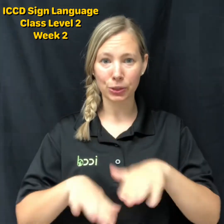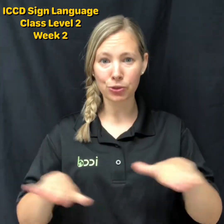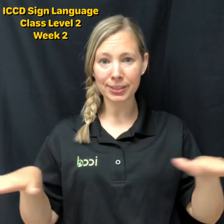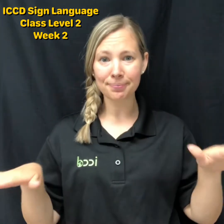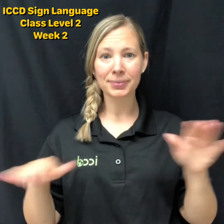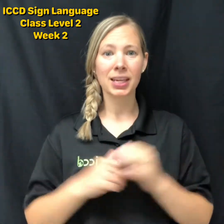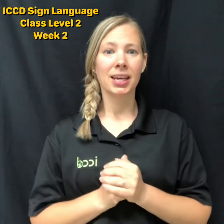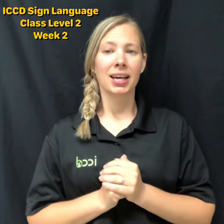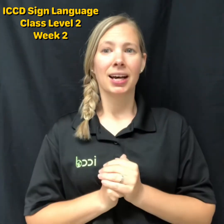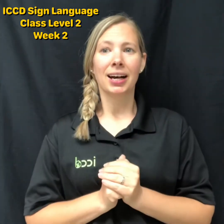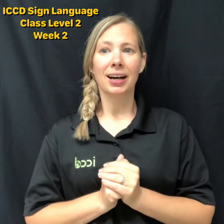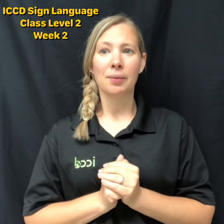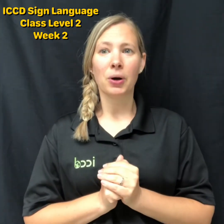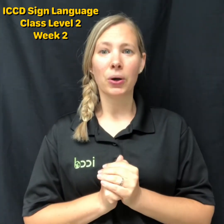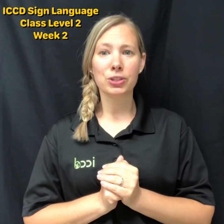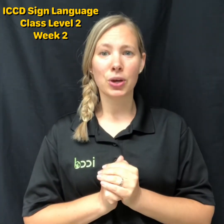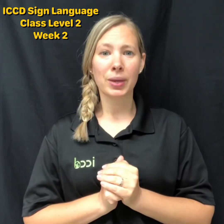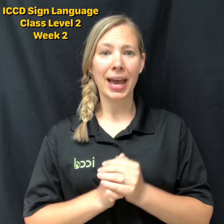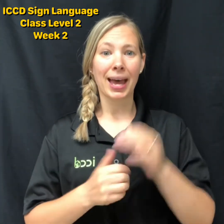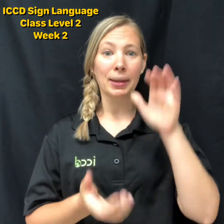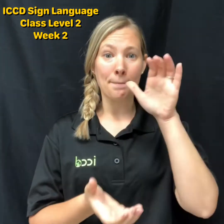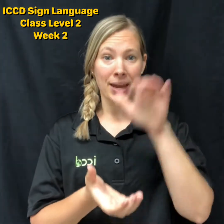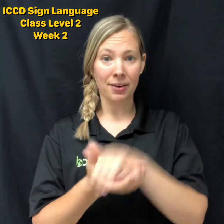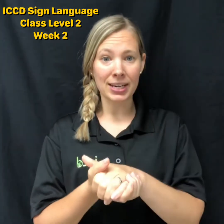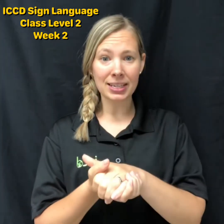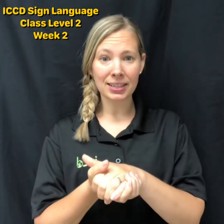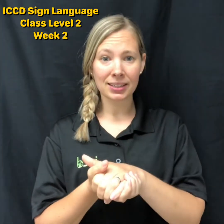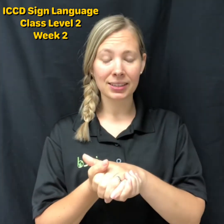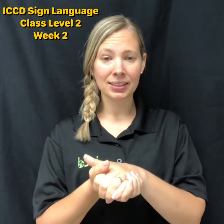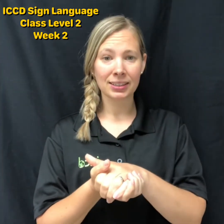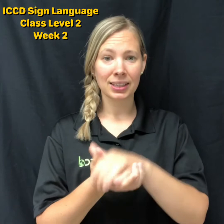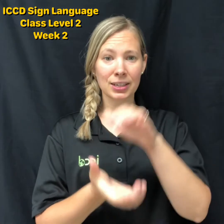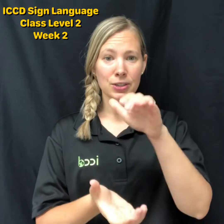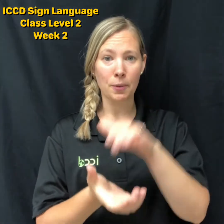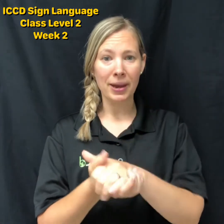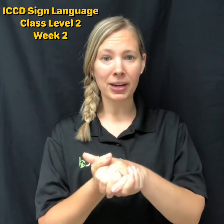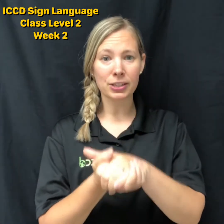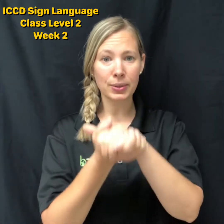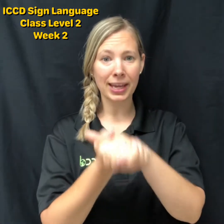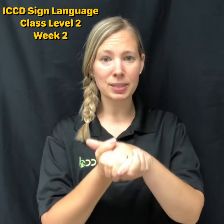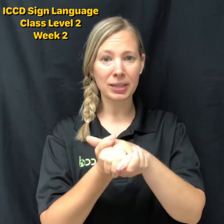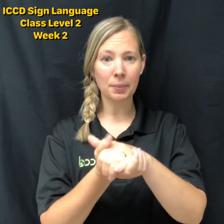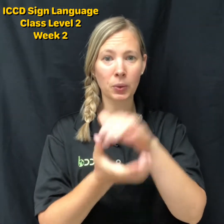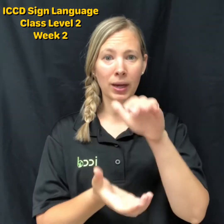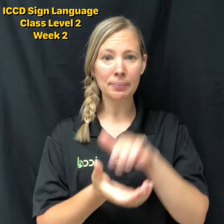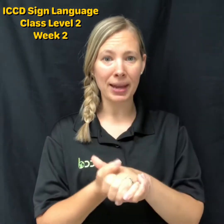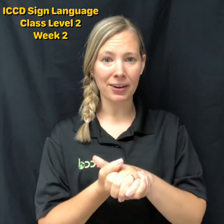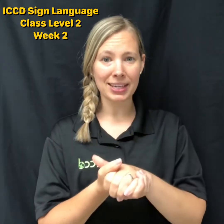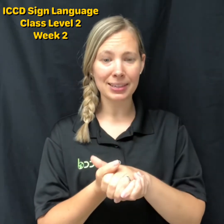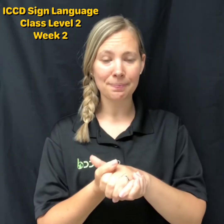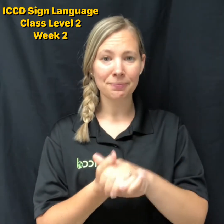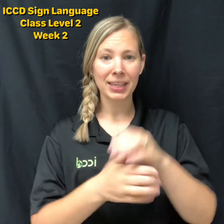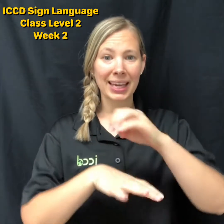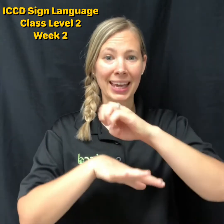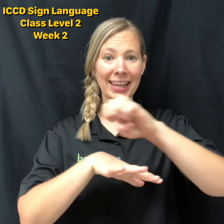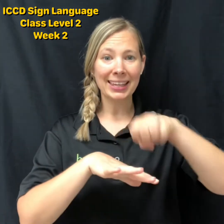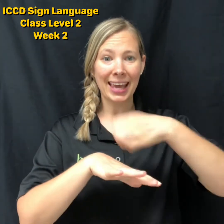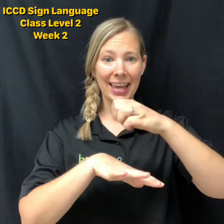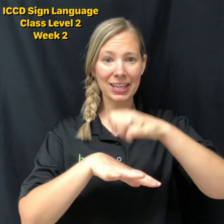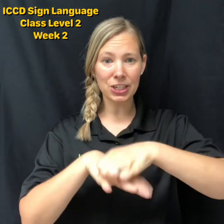children. Also we had married, so married, two hands becoming one, married. Engaged,